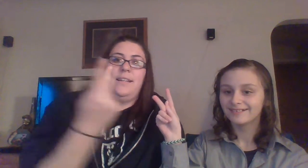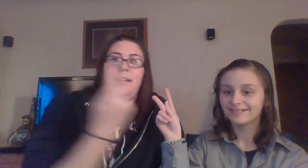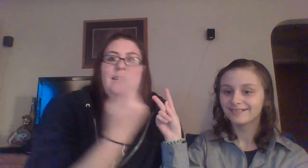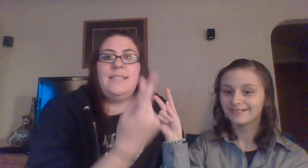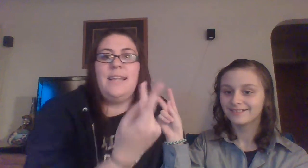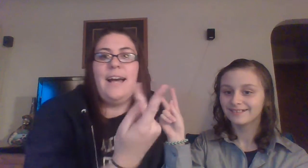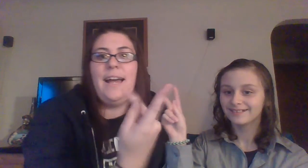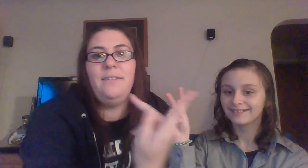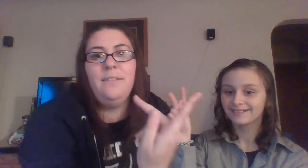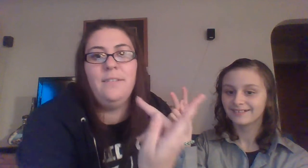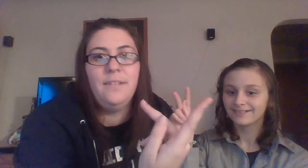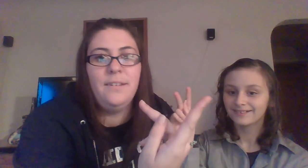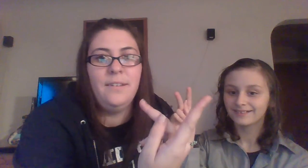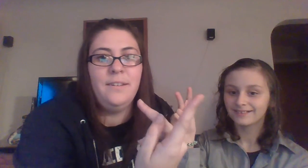like the side.